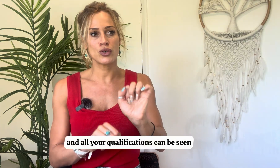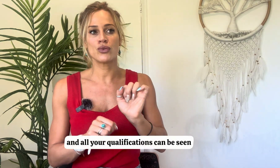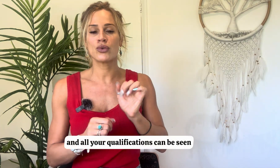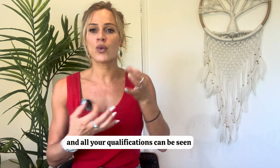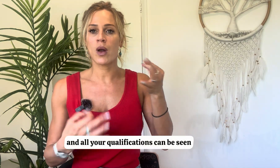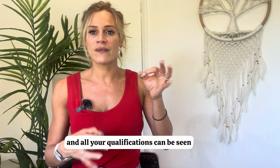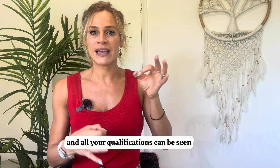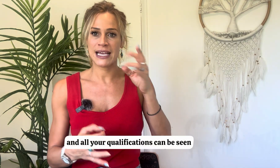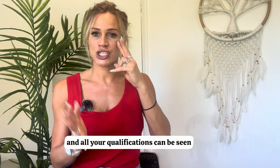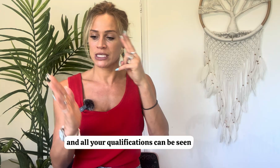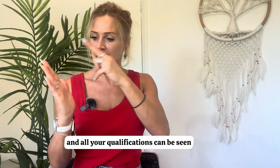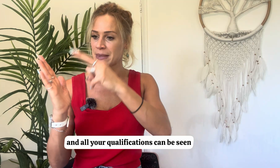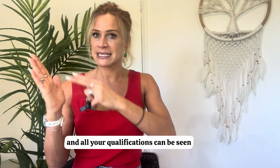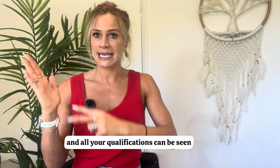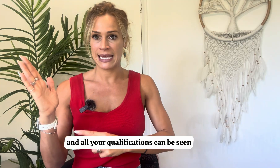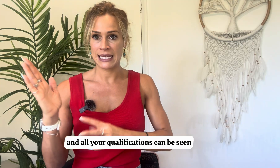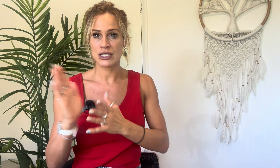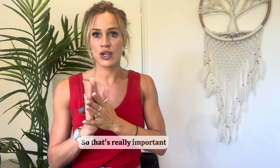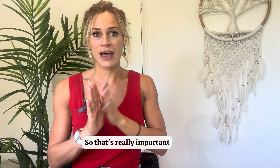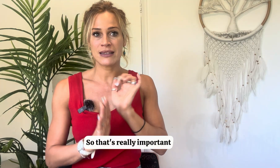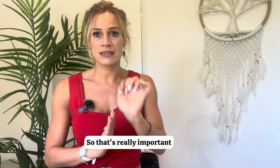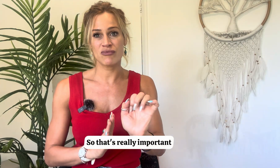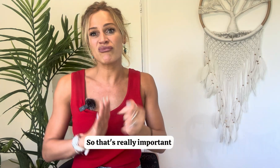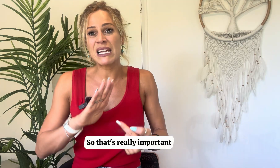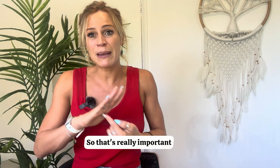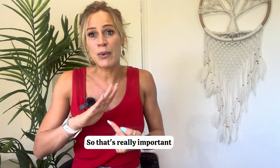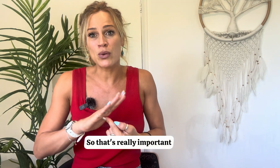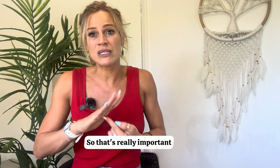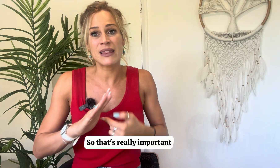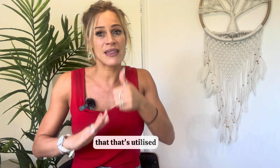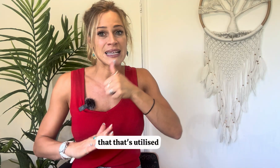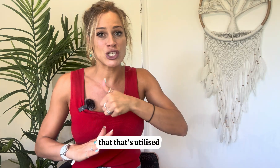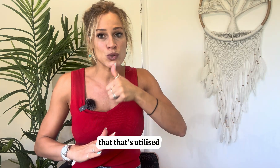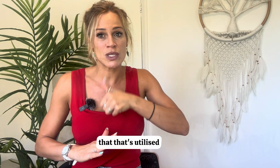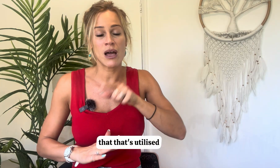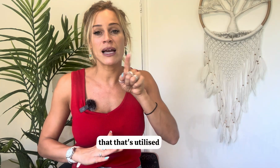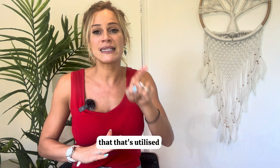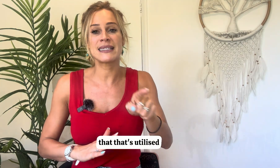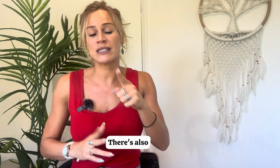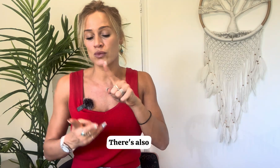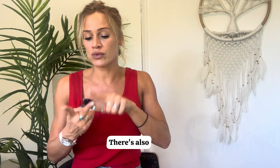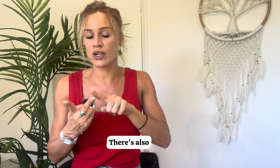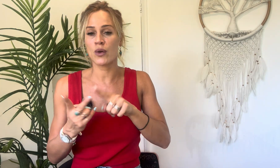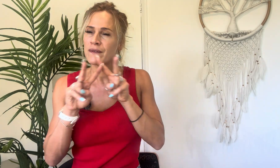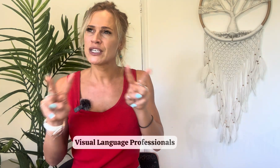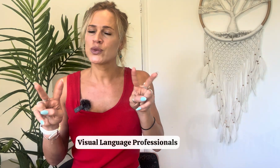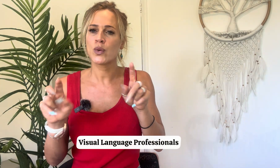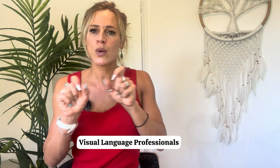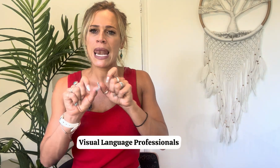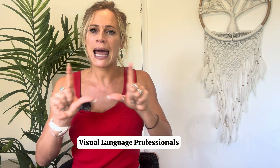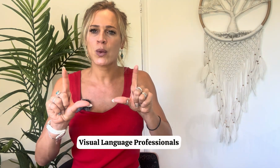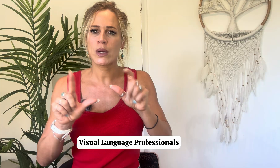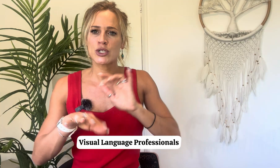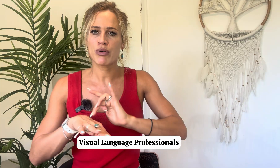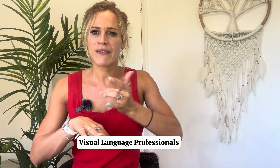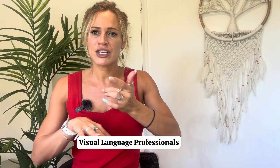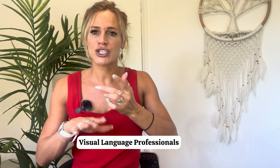your qualifications can be seen. So that's really important that that's utilised. There's also Visual Language Professionals,